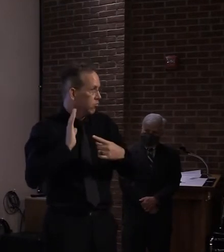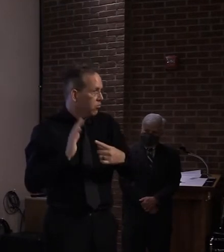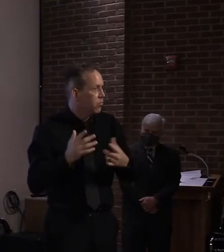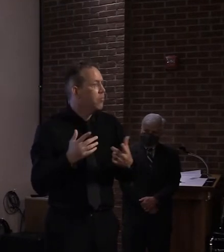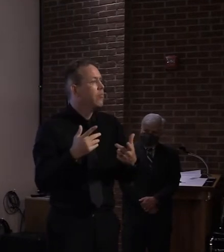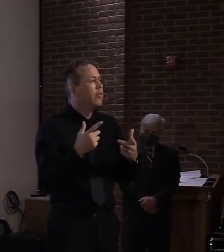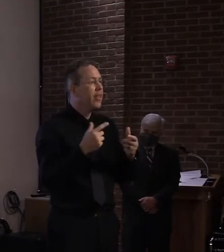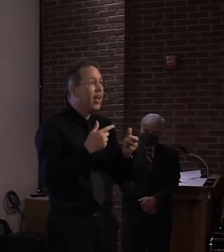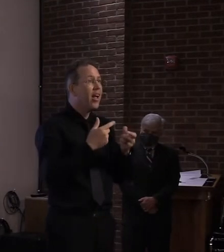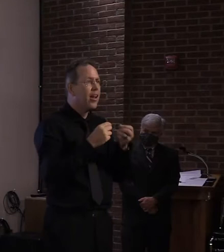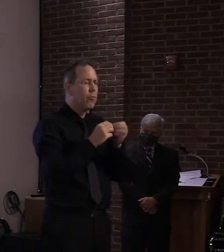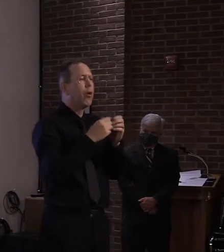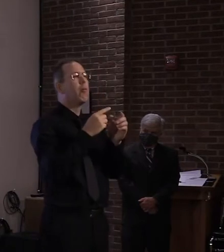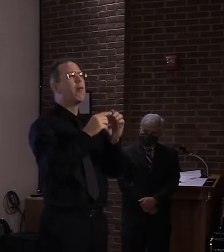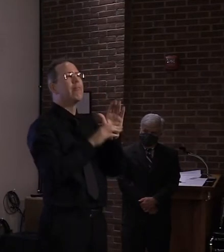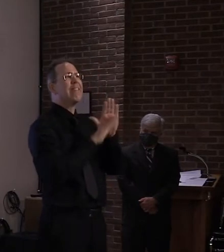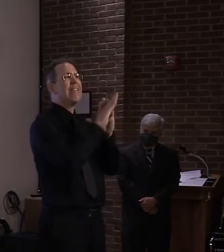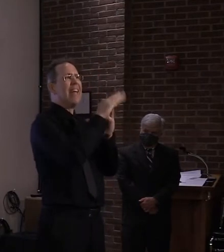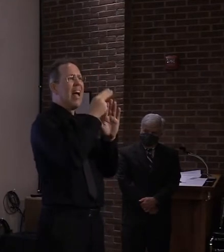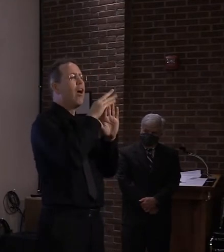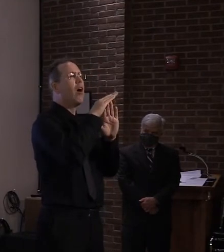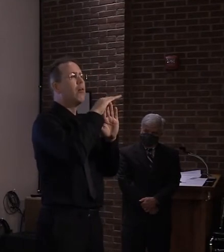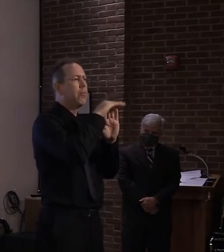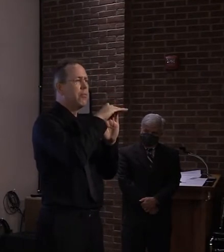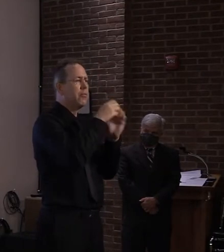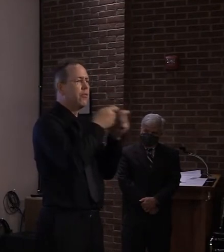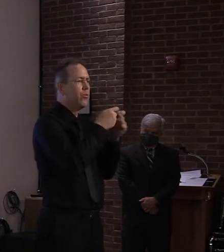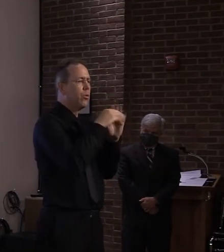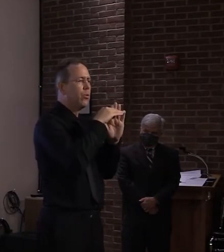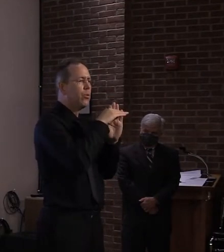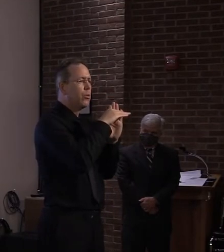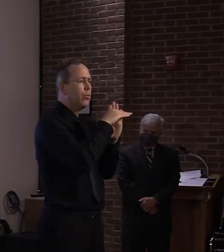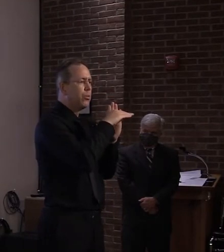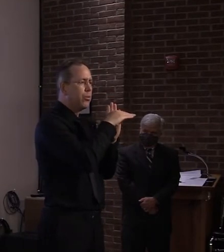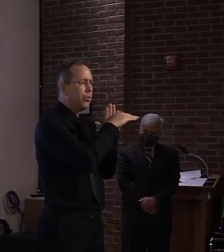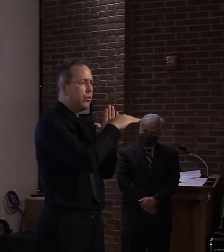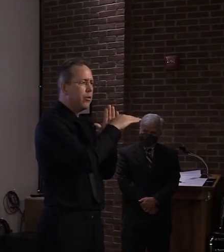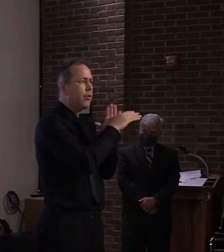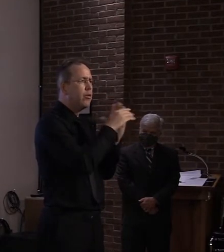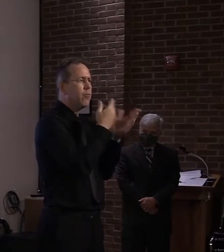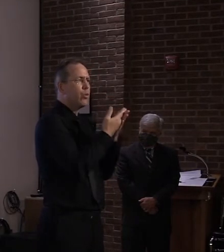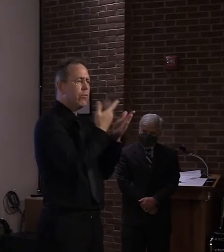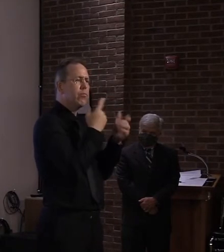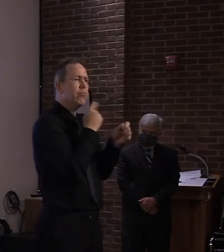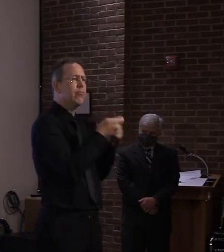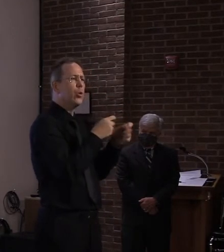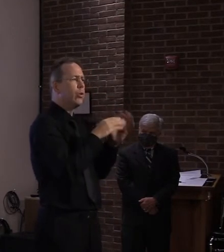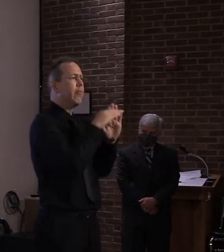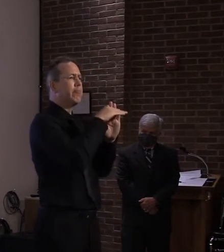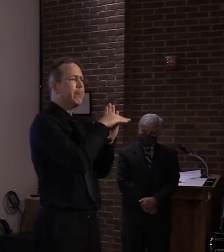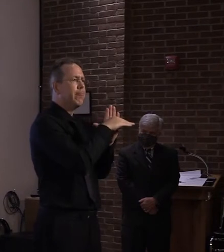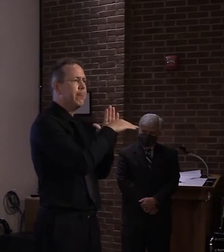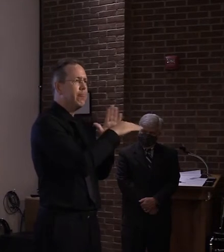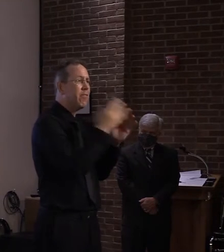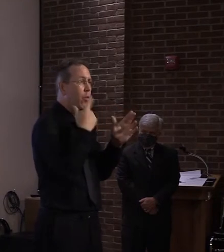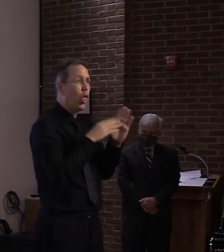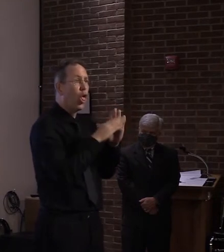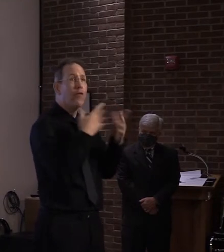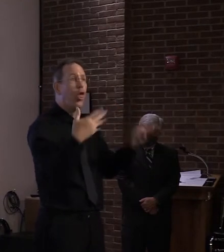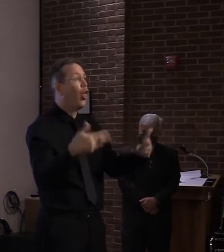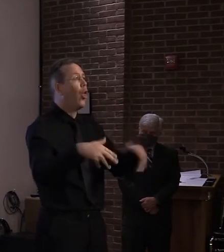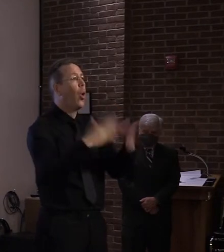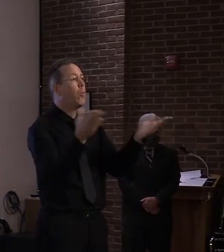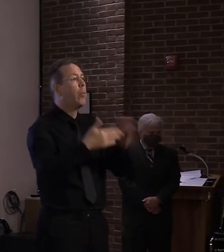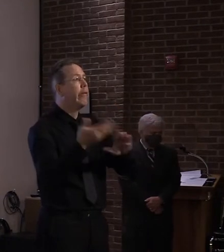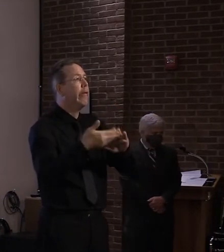result. That curve is way flatter than this curve. Most recently, we've had a couple of